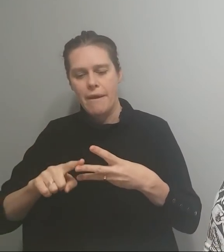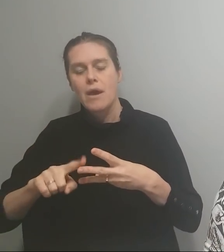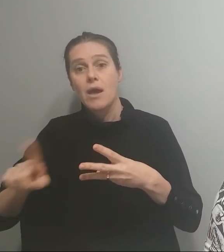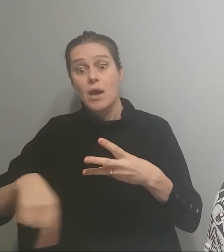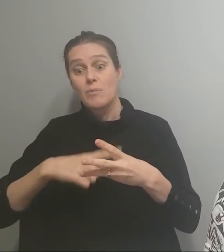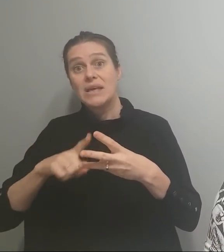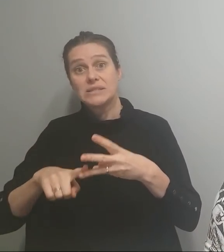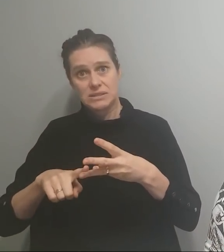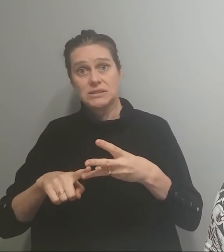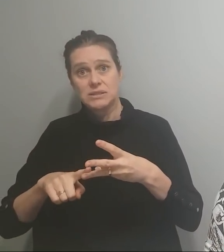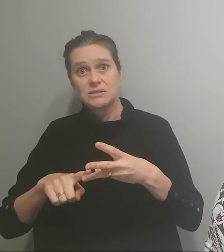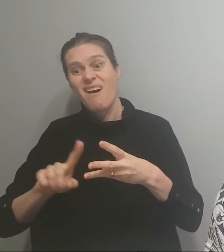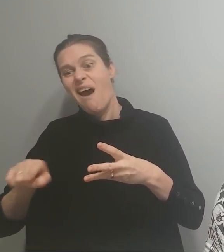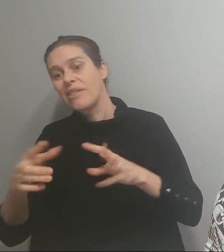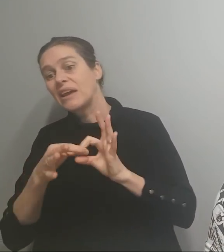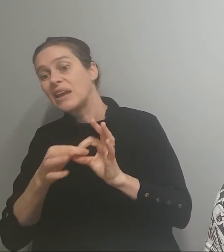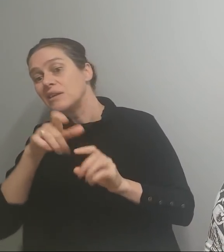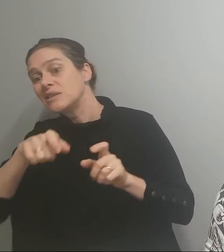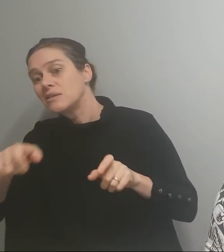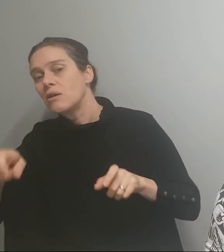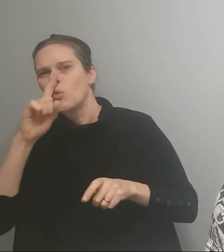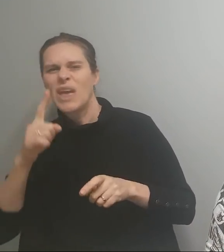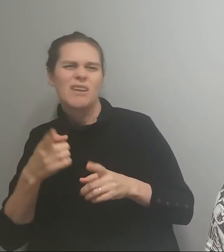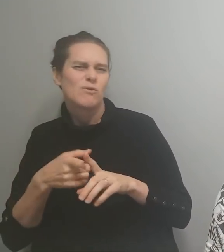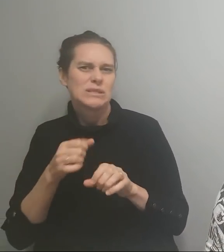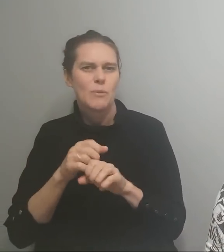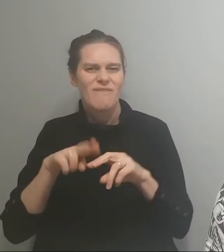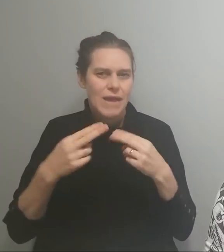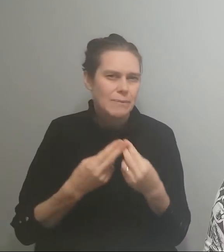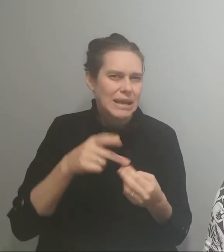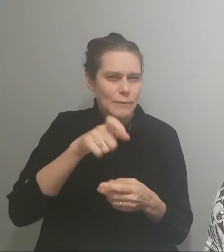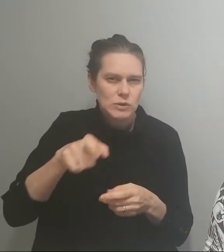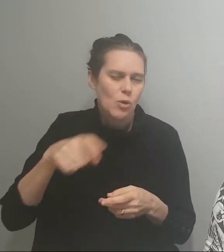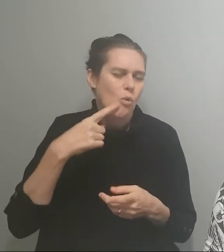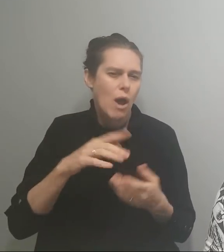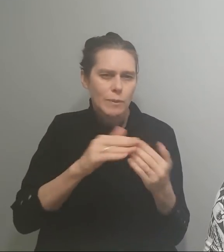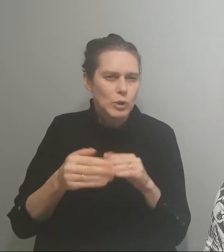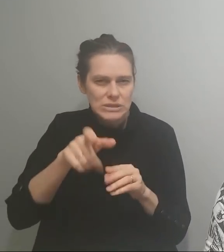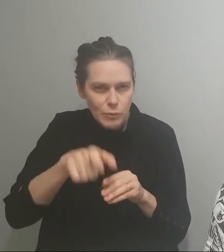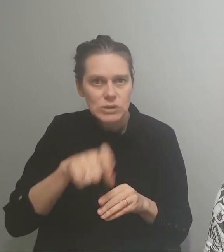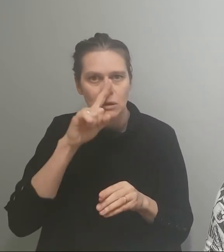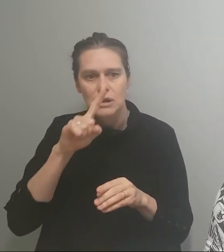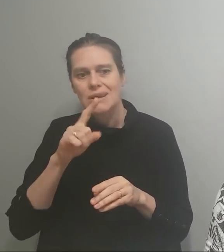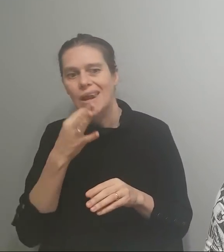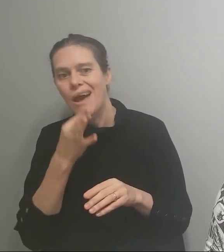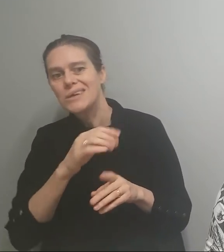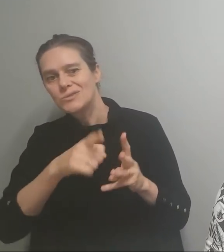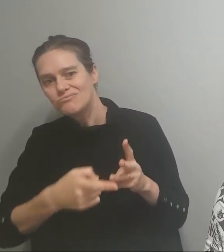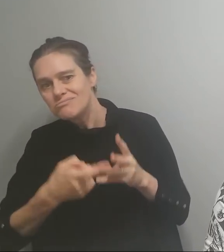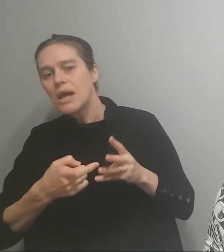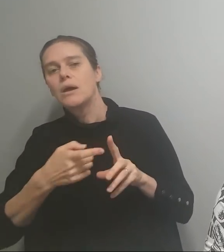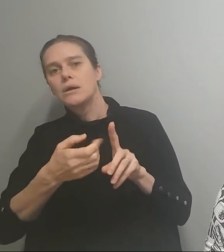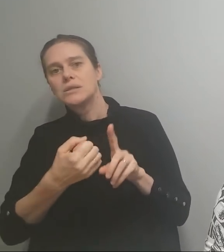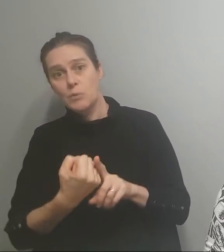the ability to be able to use someone within your networks where they have the skills. That is based on